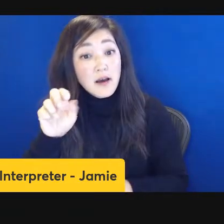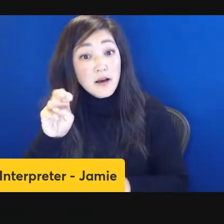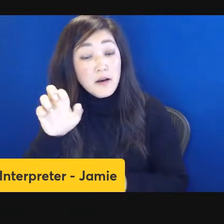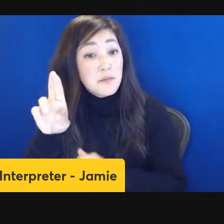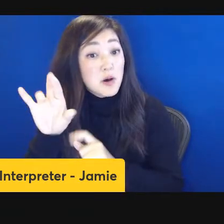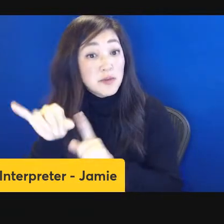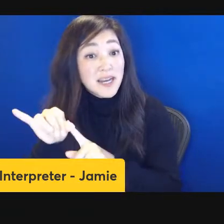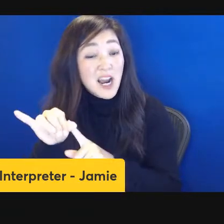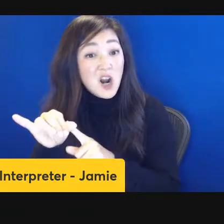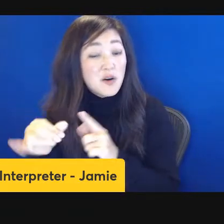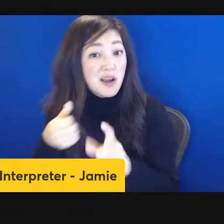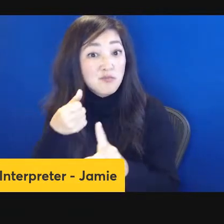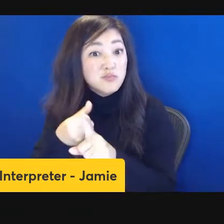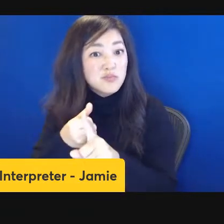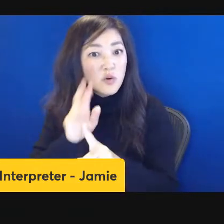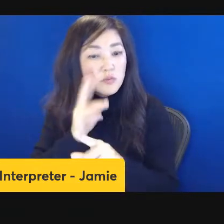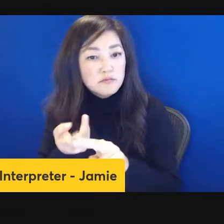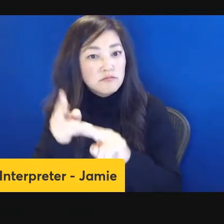by 20%.